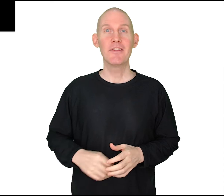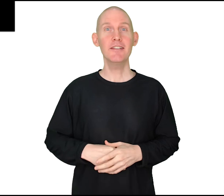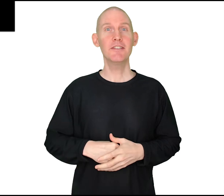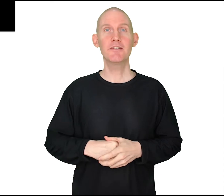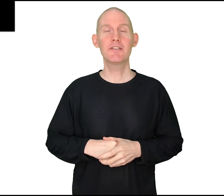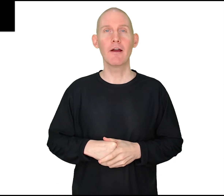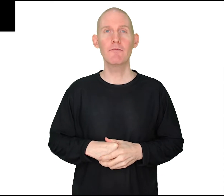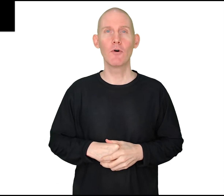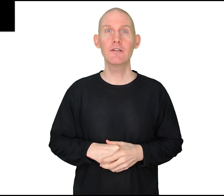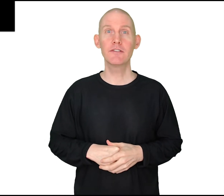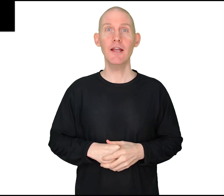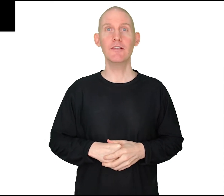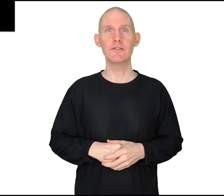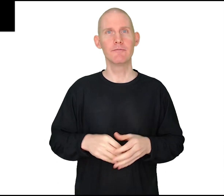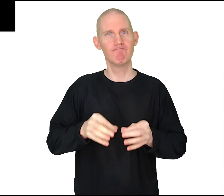This is the sign for sentence.